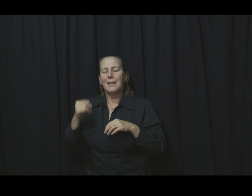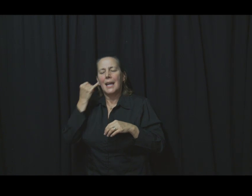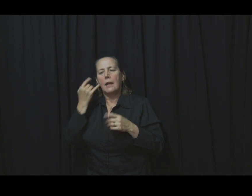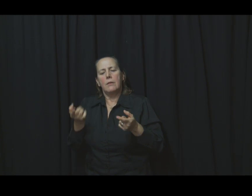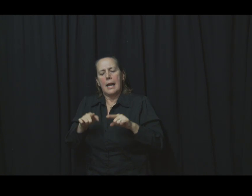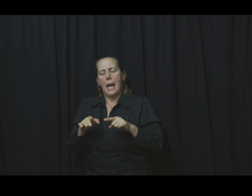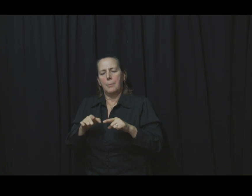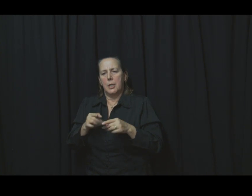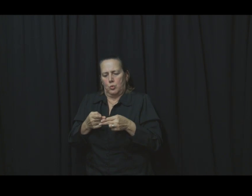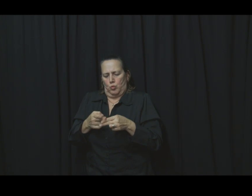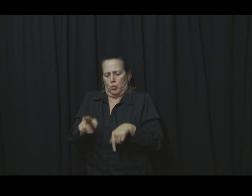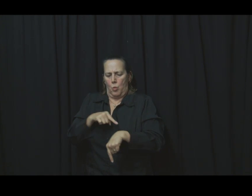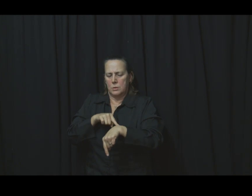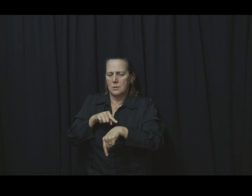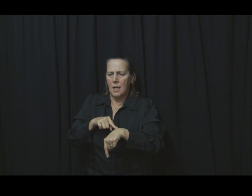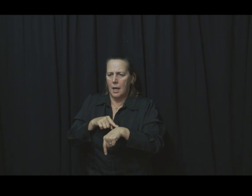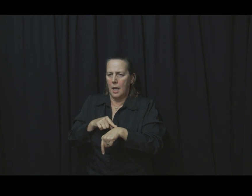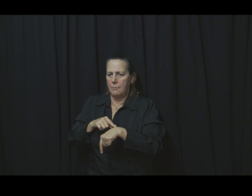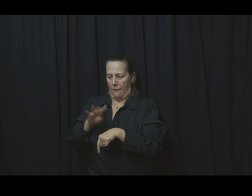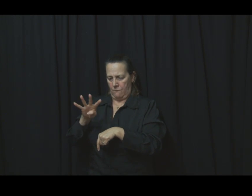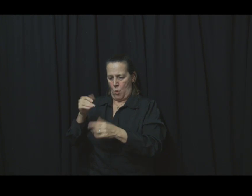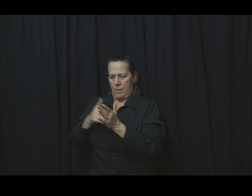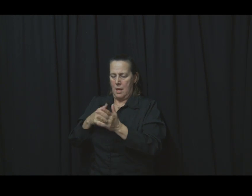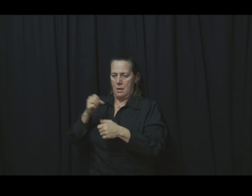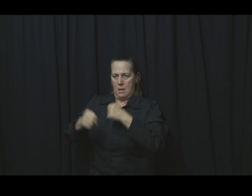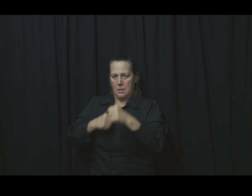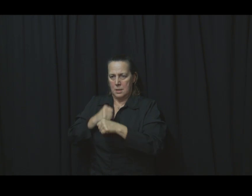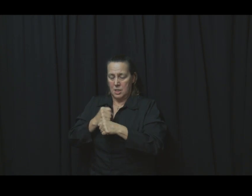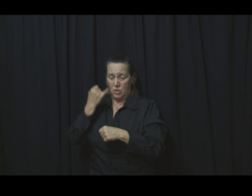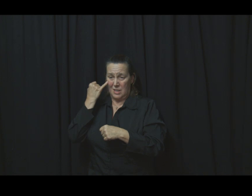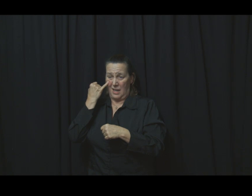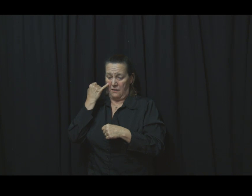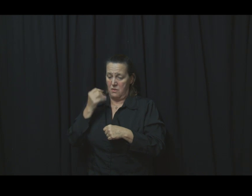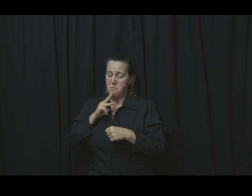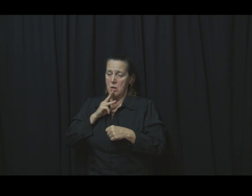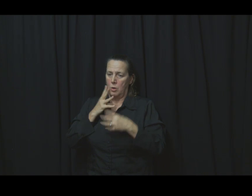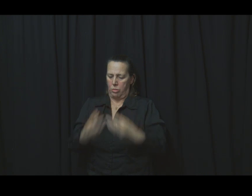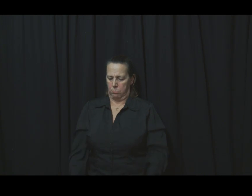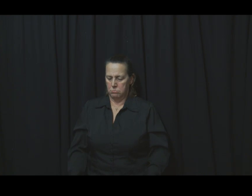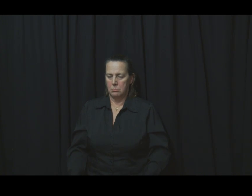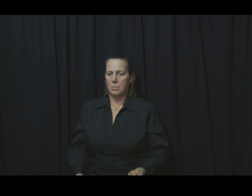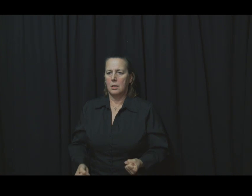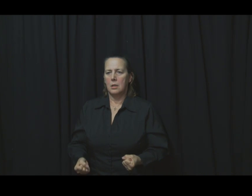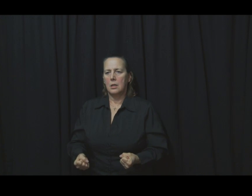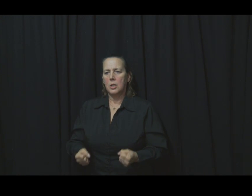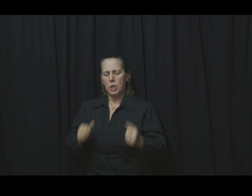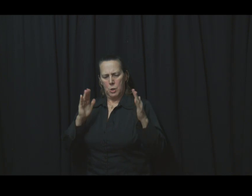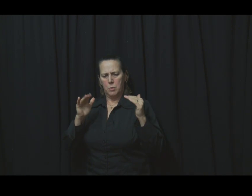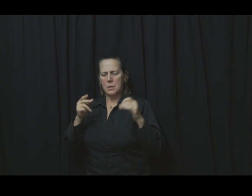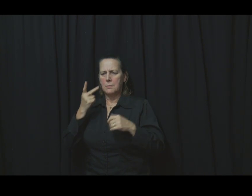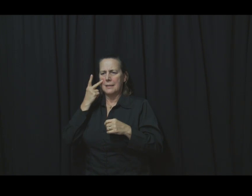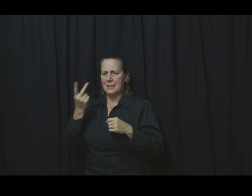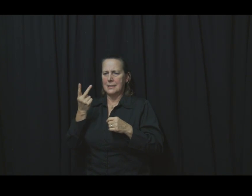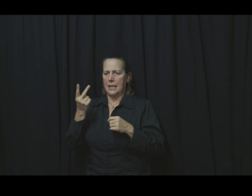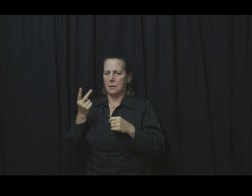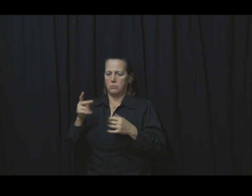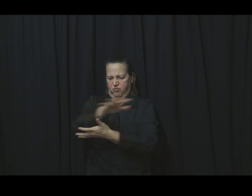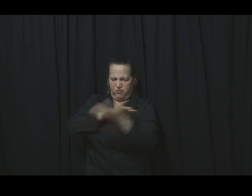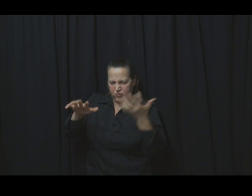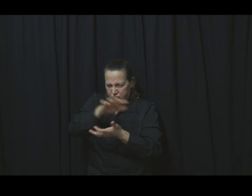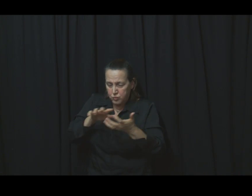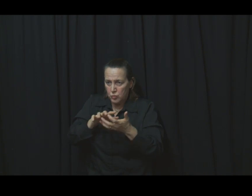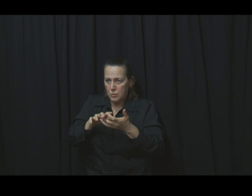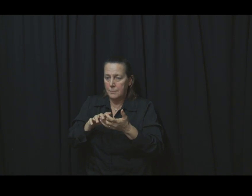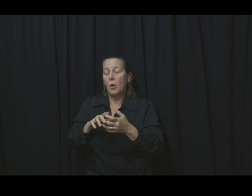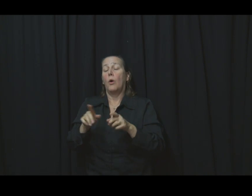such an extraordinary short amount of time, if this water drained away just like that, wouldn't we expect to see some turbulence? And by the